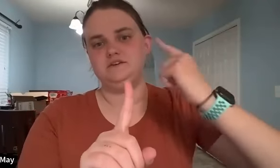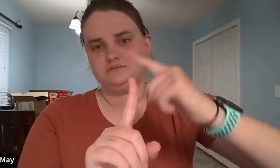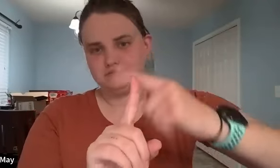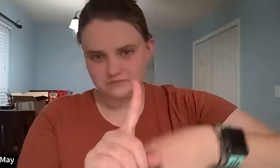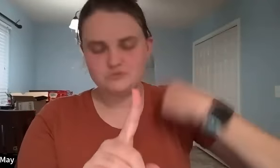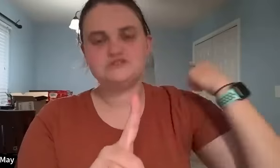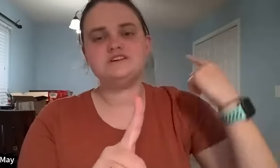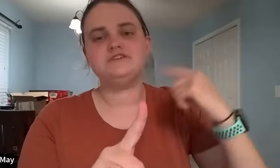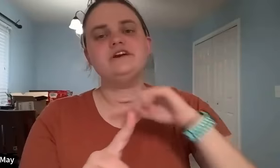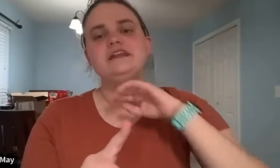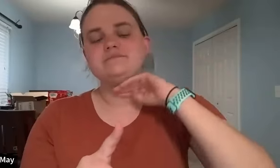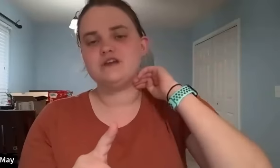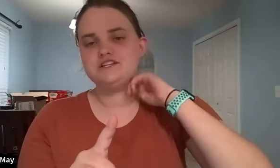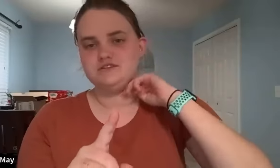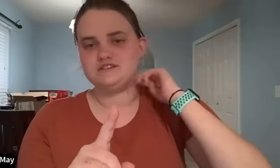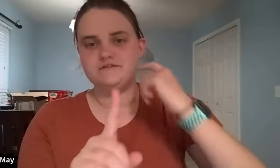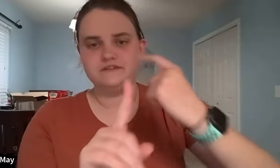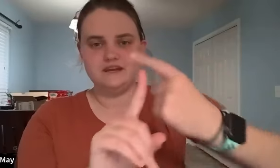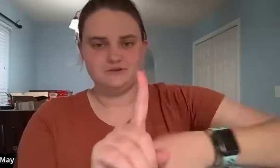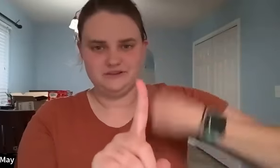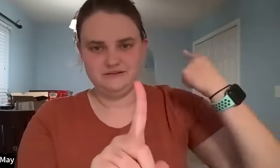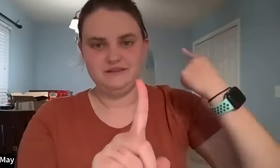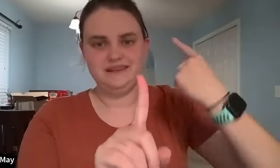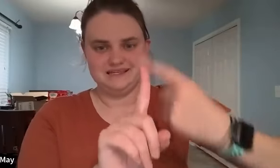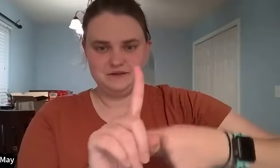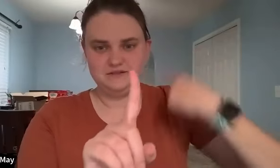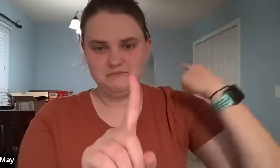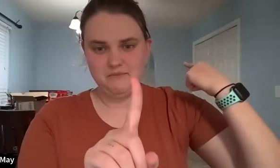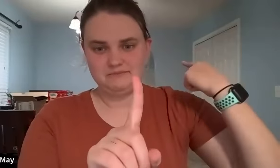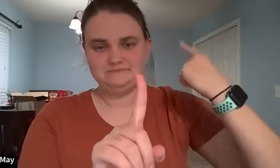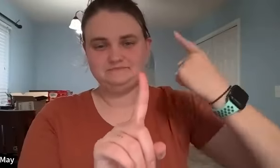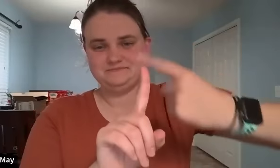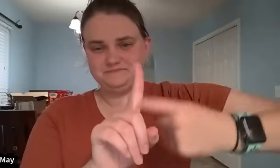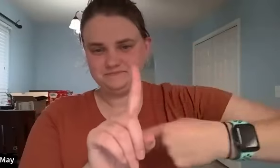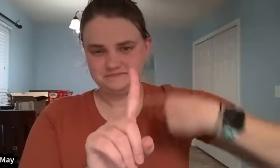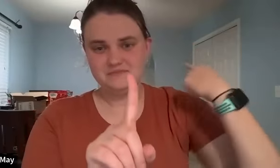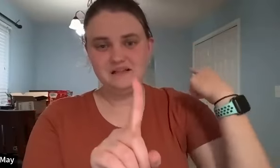you're almost look like you're end up scratching yourself in the neck with it last month.